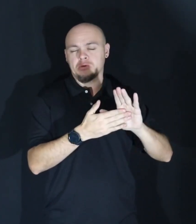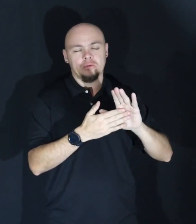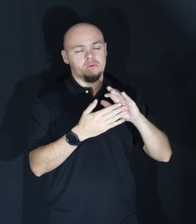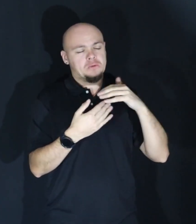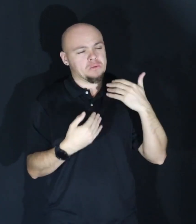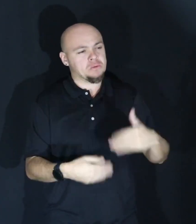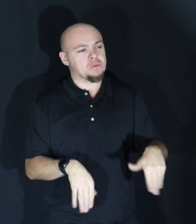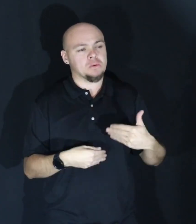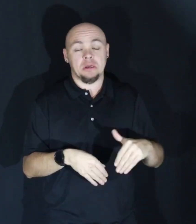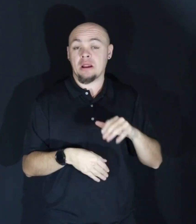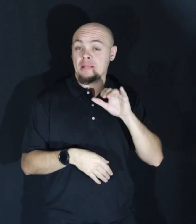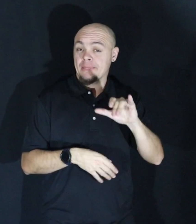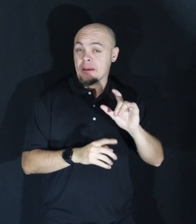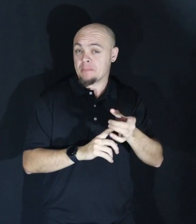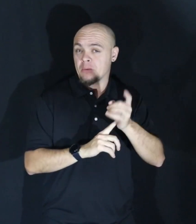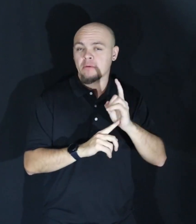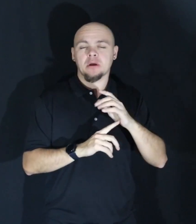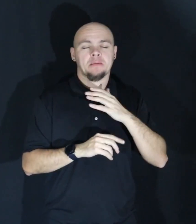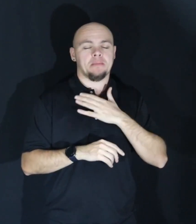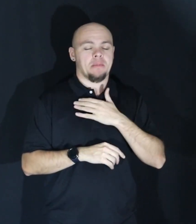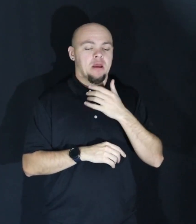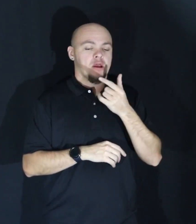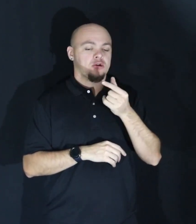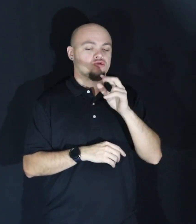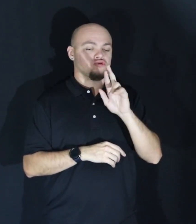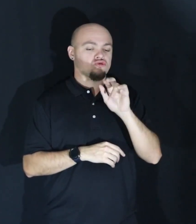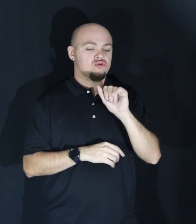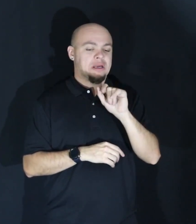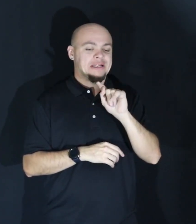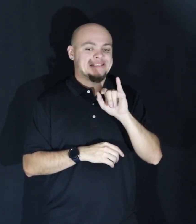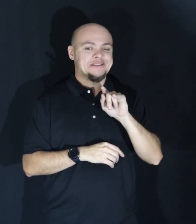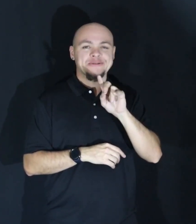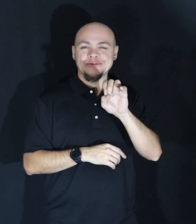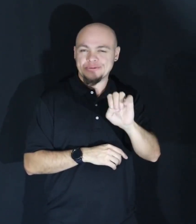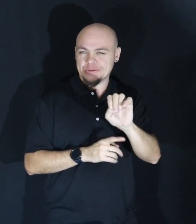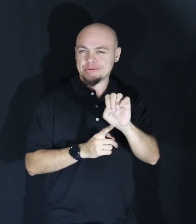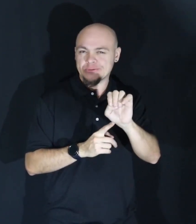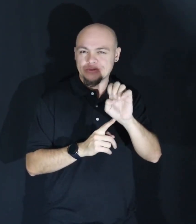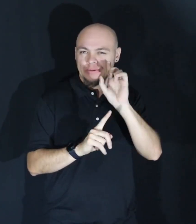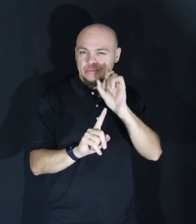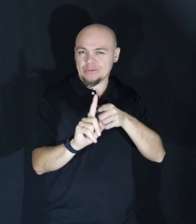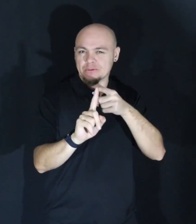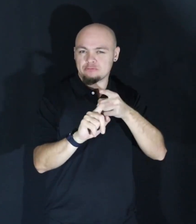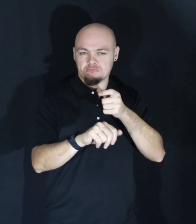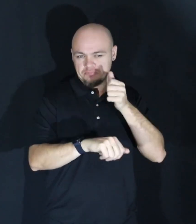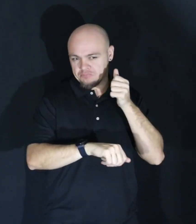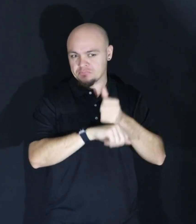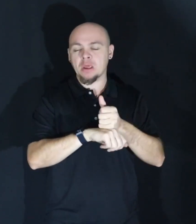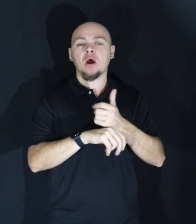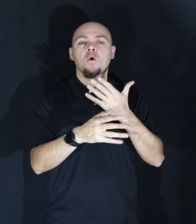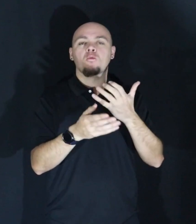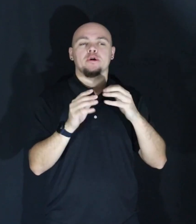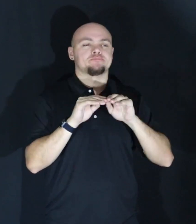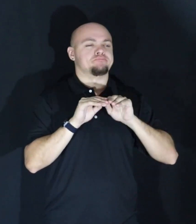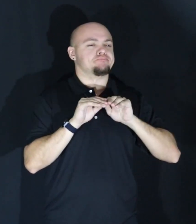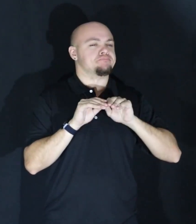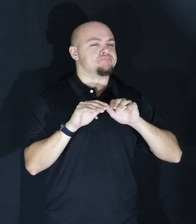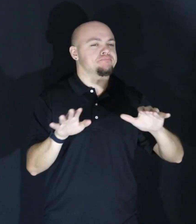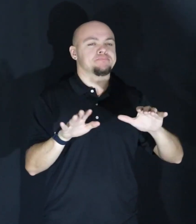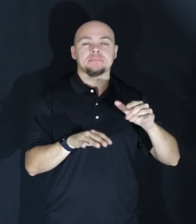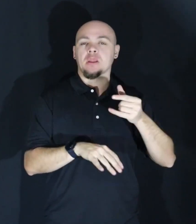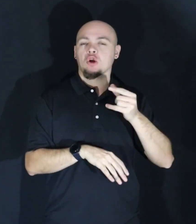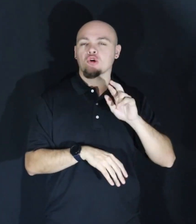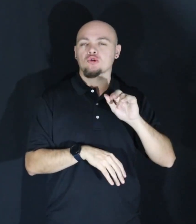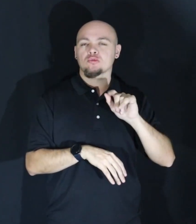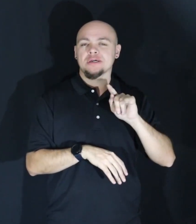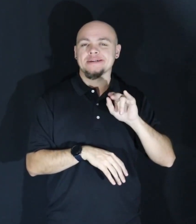moment sparked the true beginning of my gratitude campaign, a campaign to share the magnetic power of gratitude, to inspire